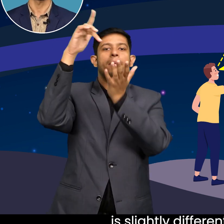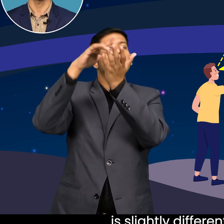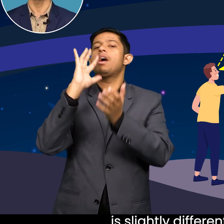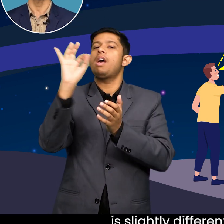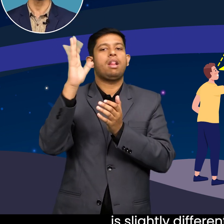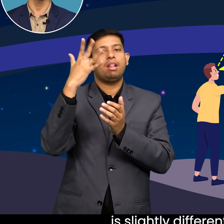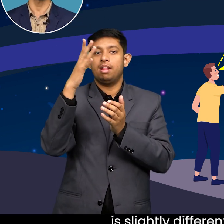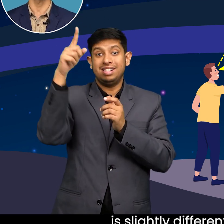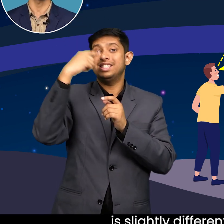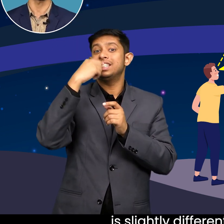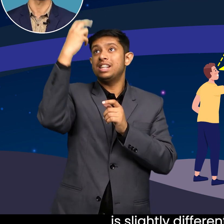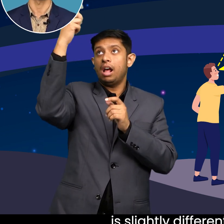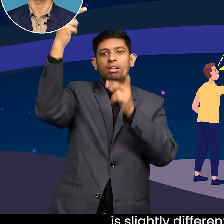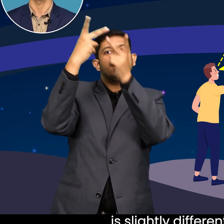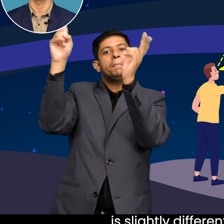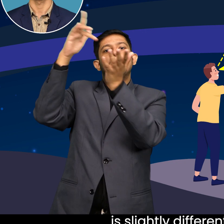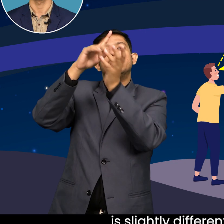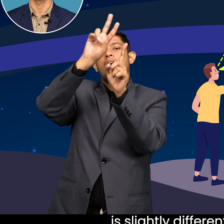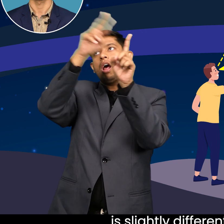from its actual position.